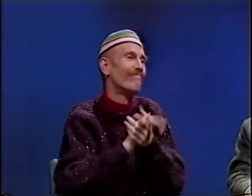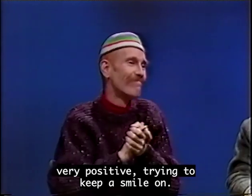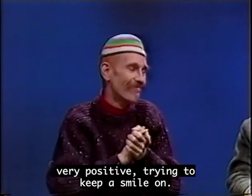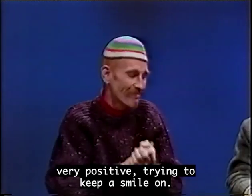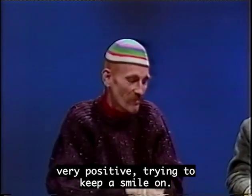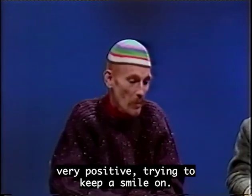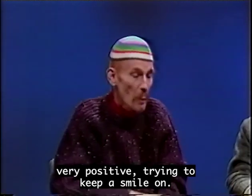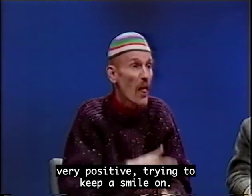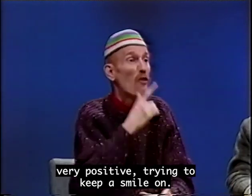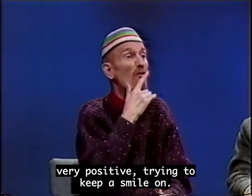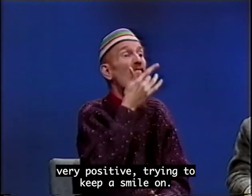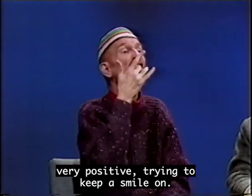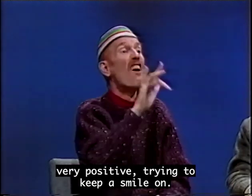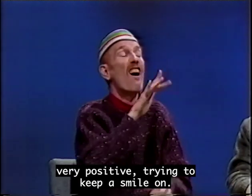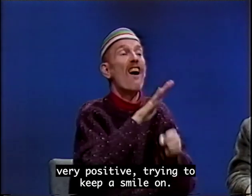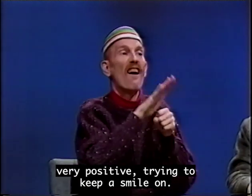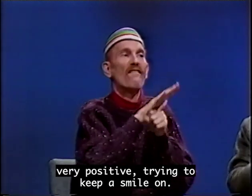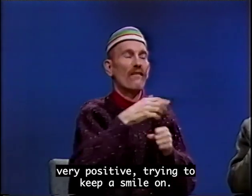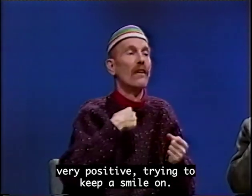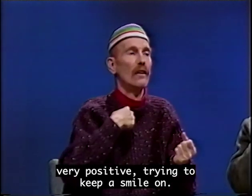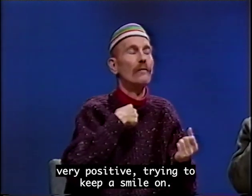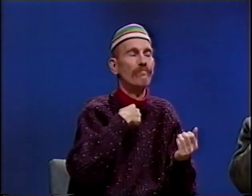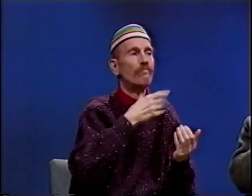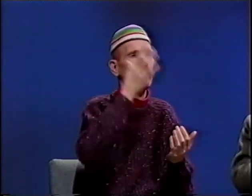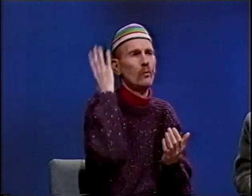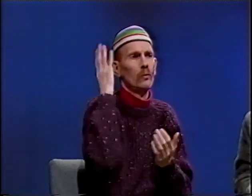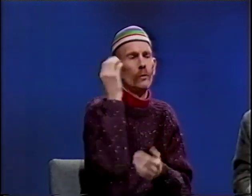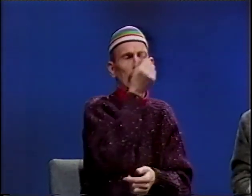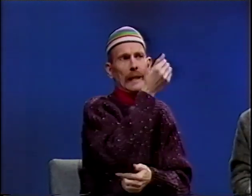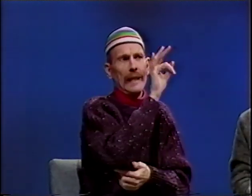very positive, trying to keep a smile on. In